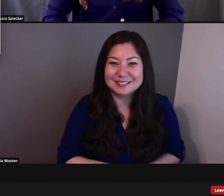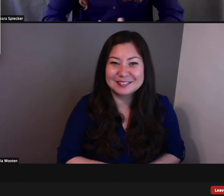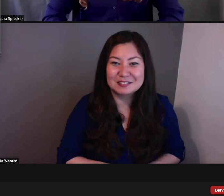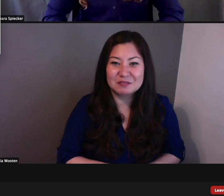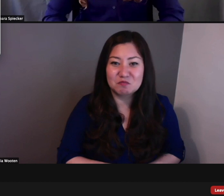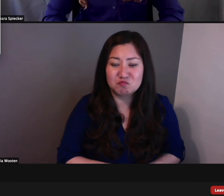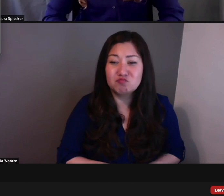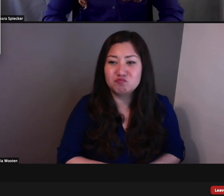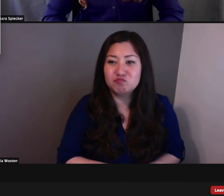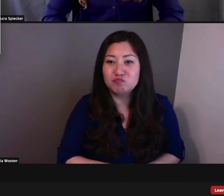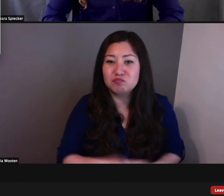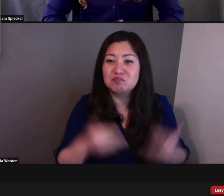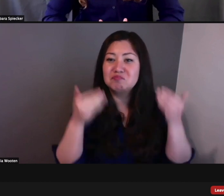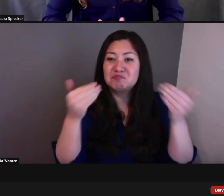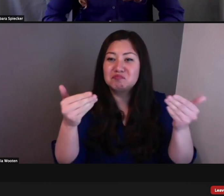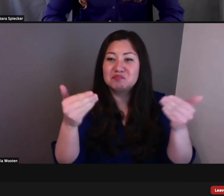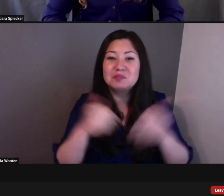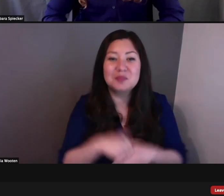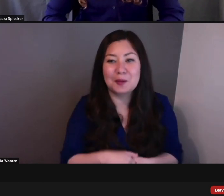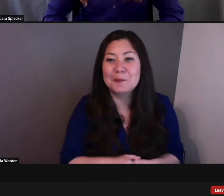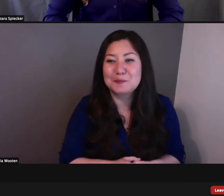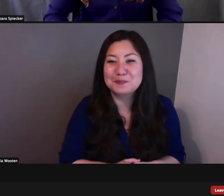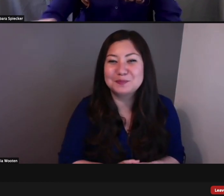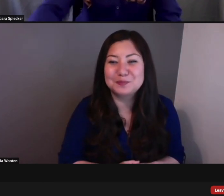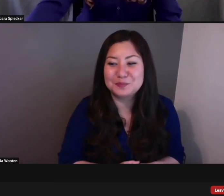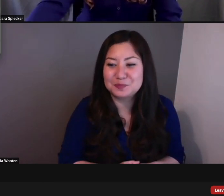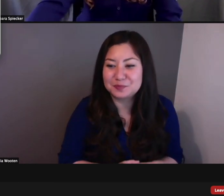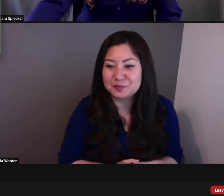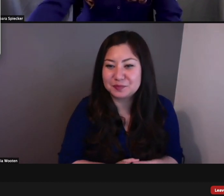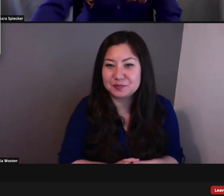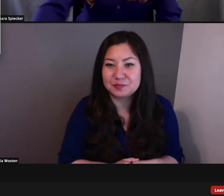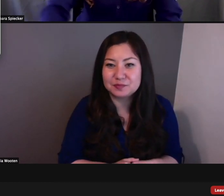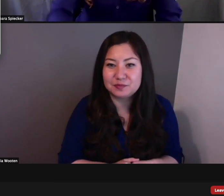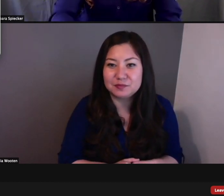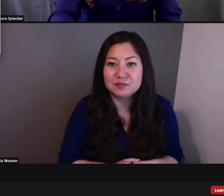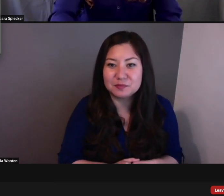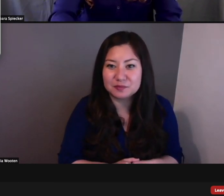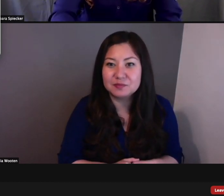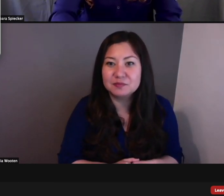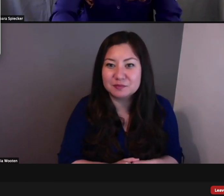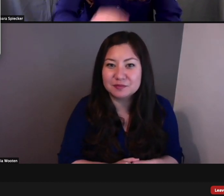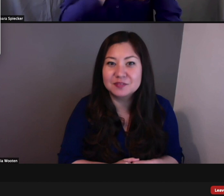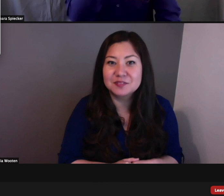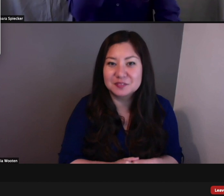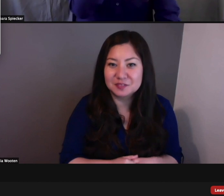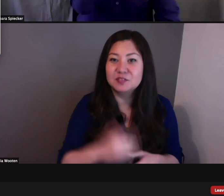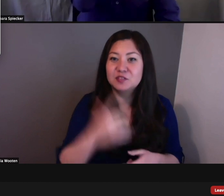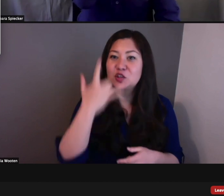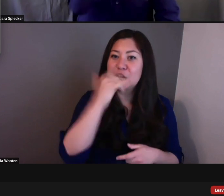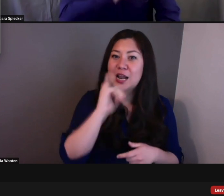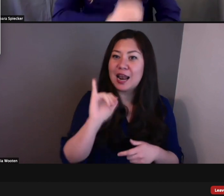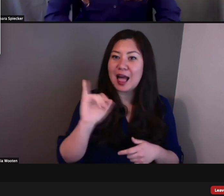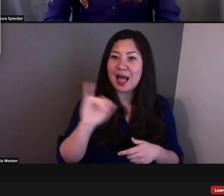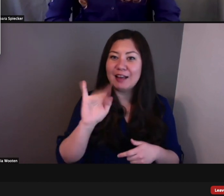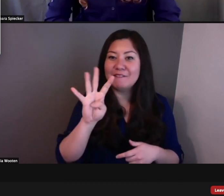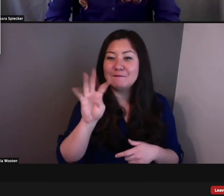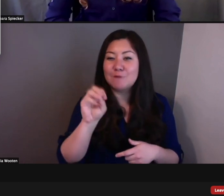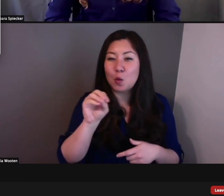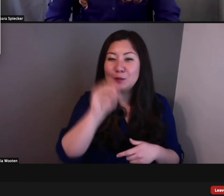Another question that we can ask, what is your level of STEM knowledge? So we'll pop that poll up here.